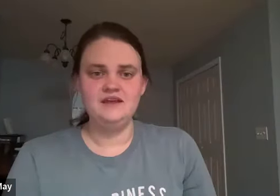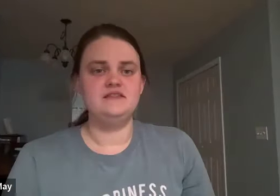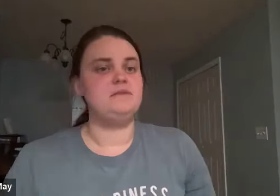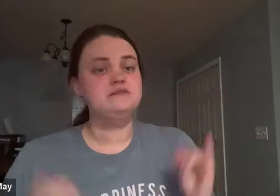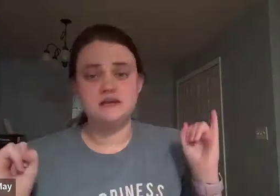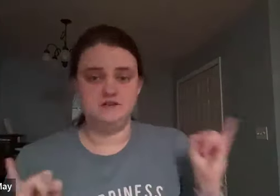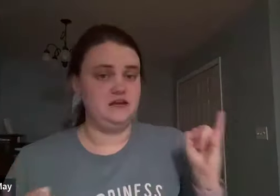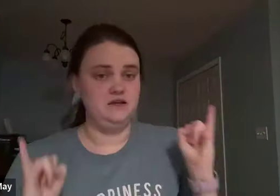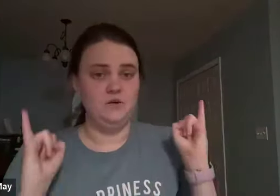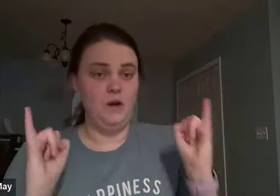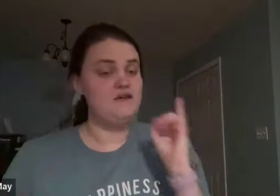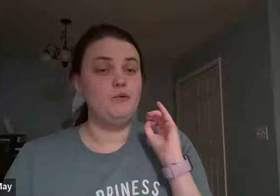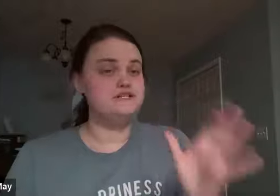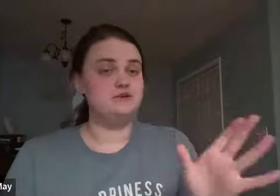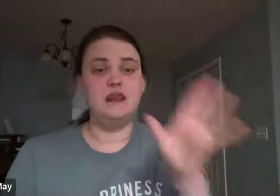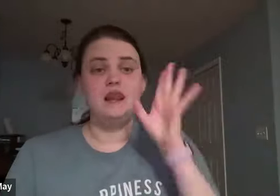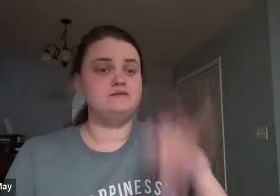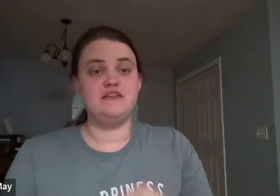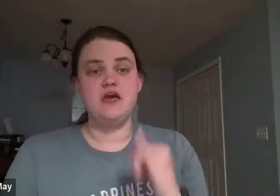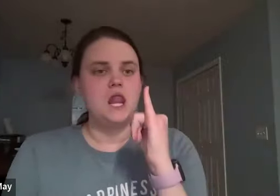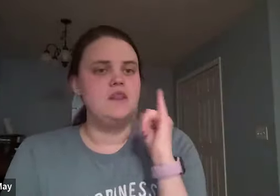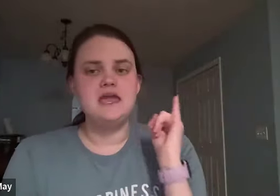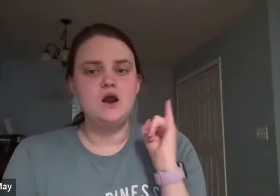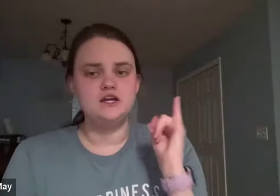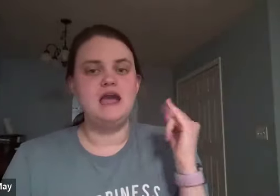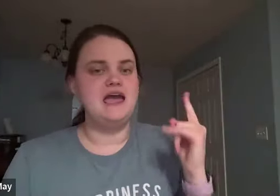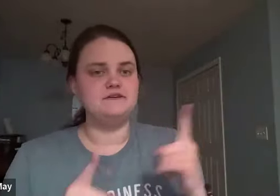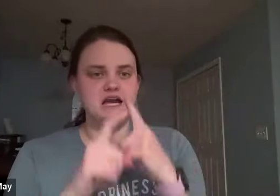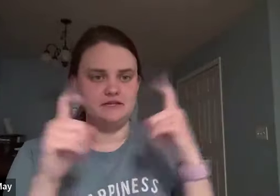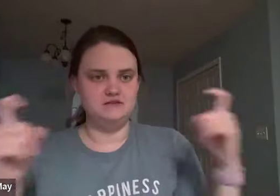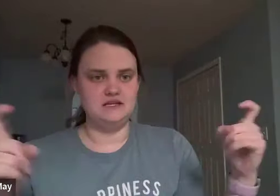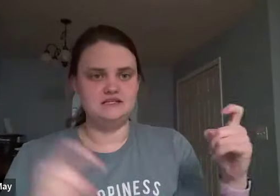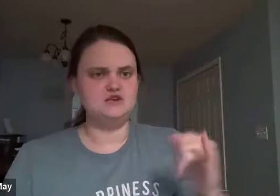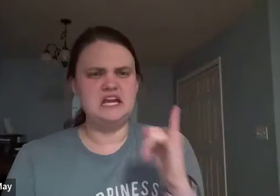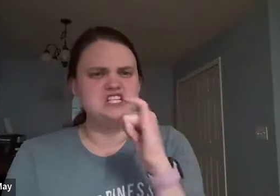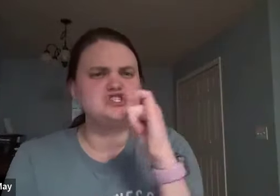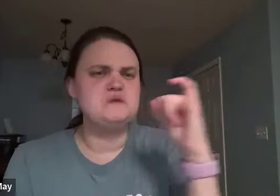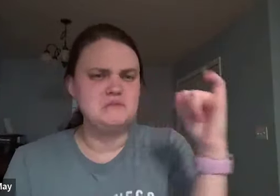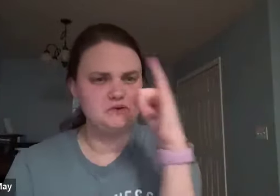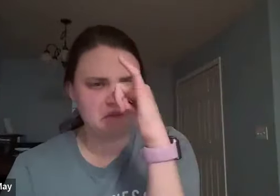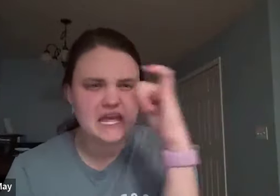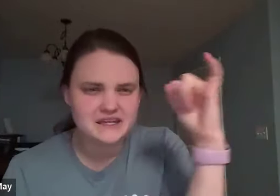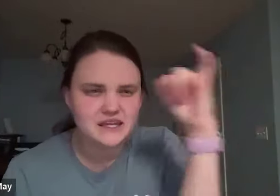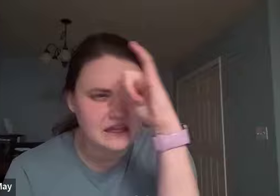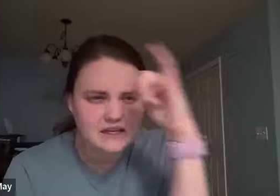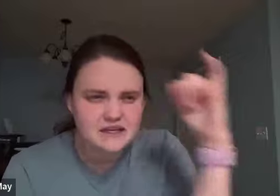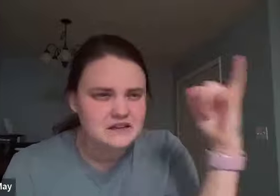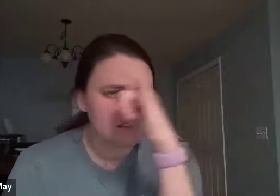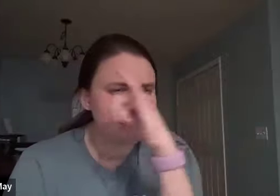The amount of times I have one student, love them to death. They argue every time I do this because they're like, it's shrimp with the pinky, like